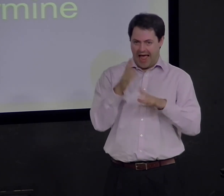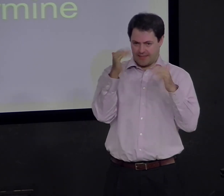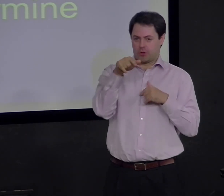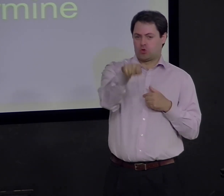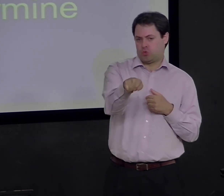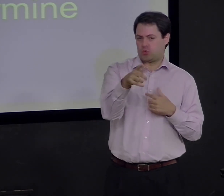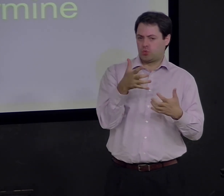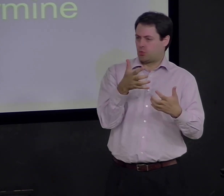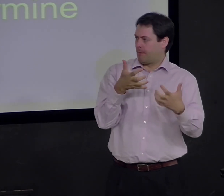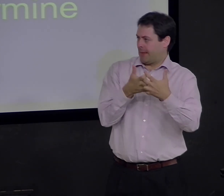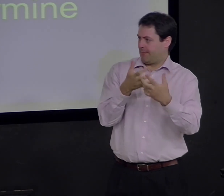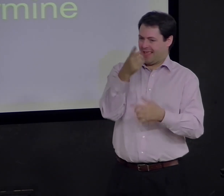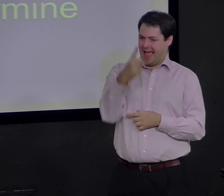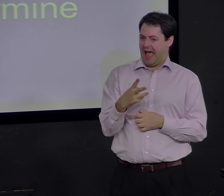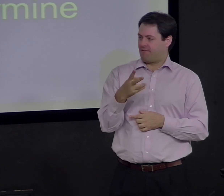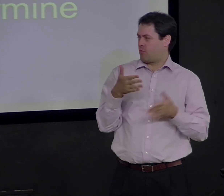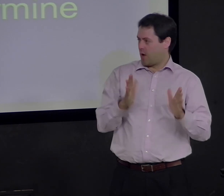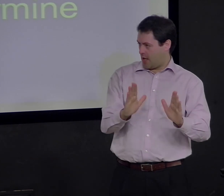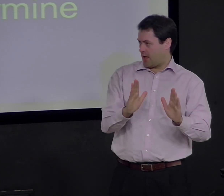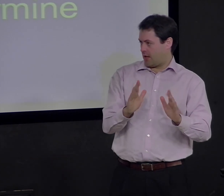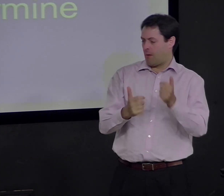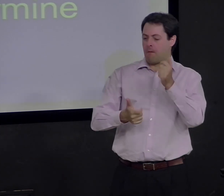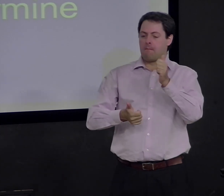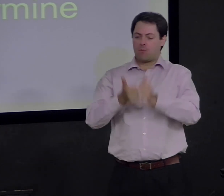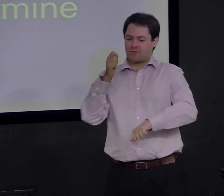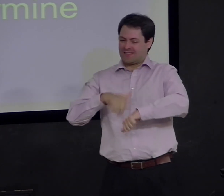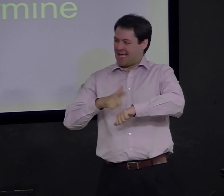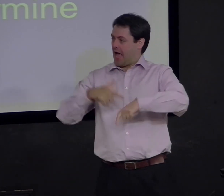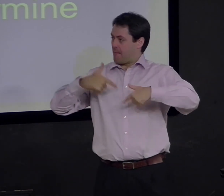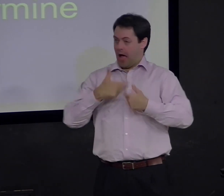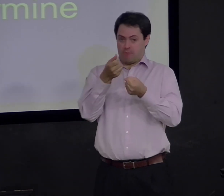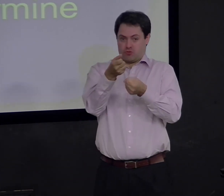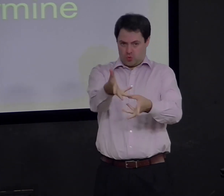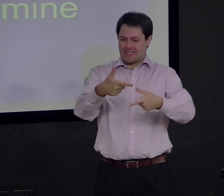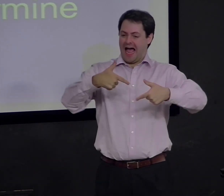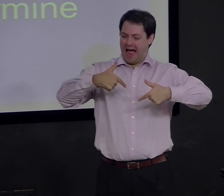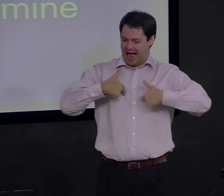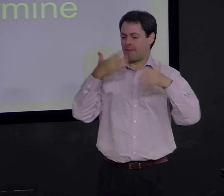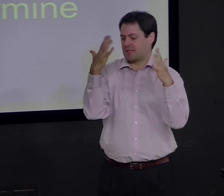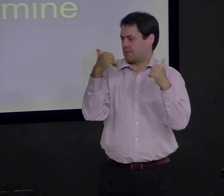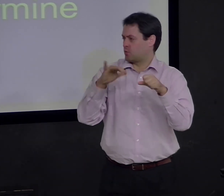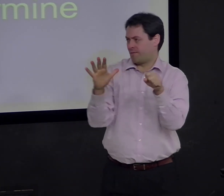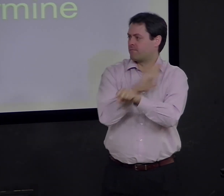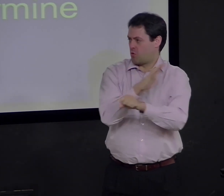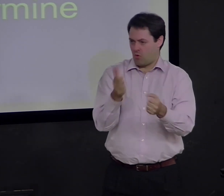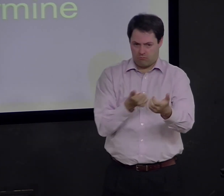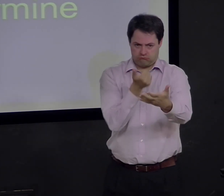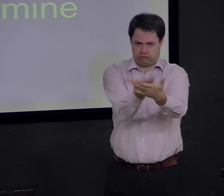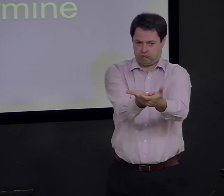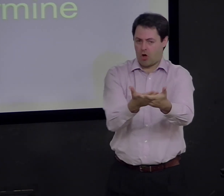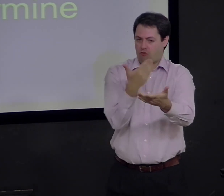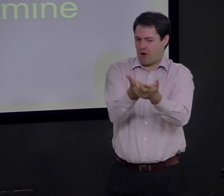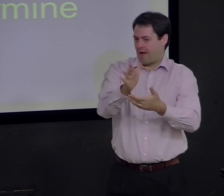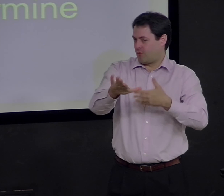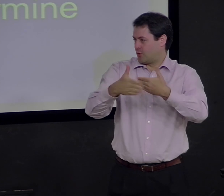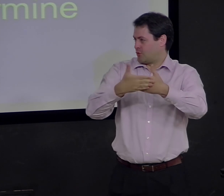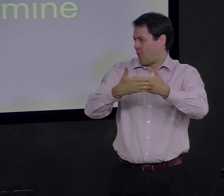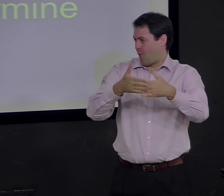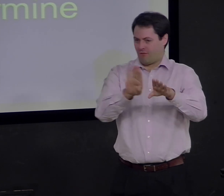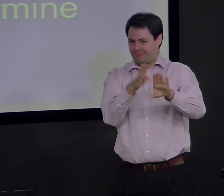rules. I have information, and I am wanting you to understand the information, but I don't expect I have